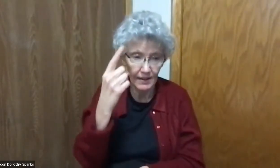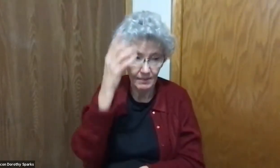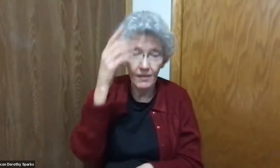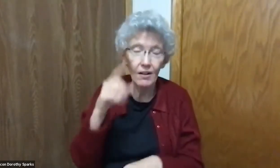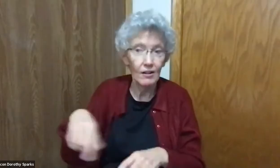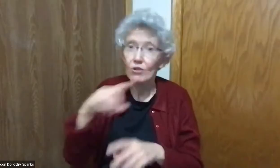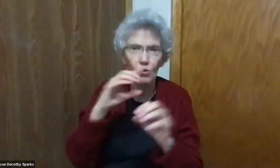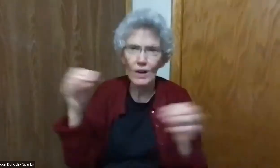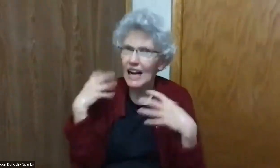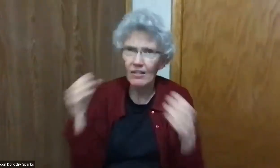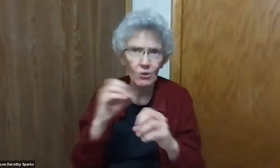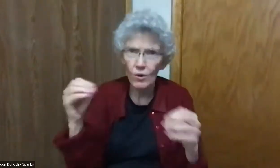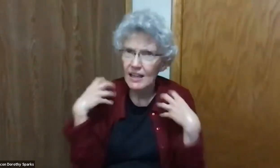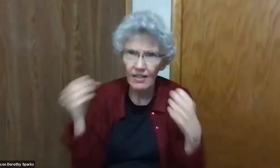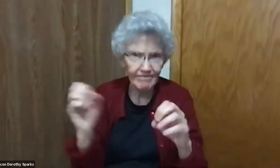except Naaman,